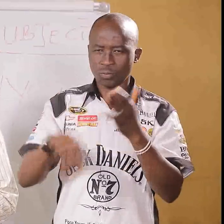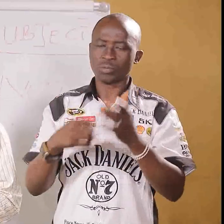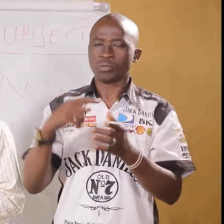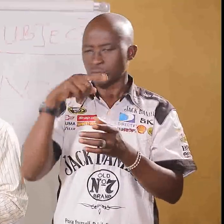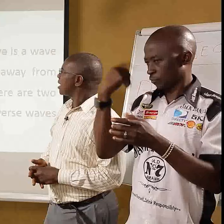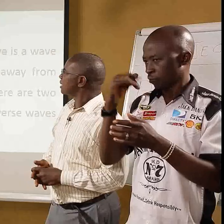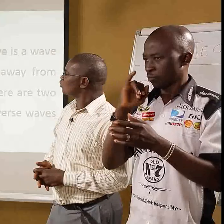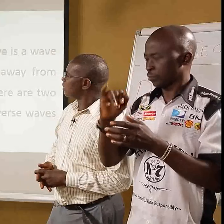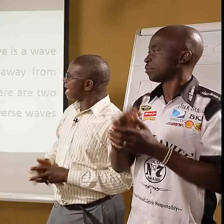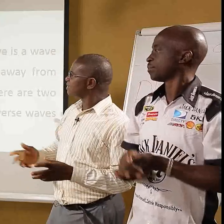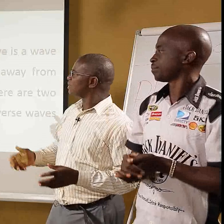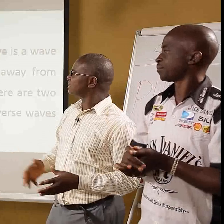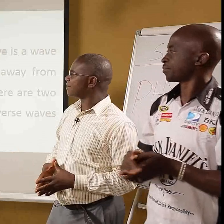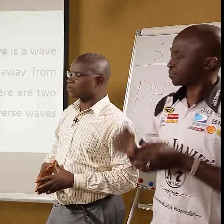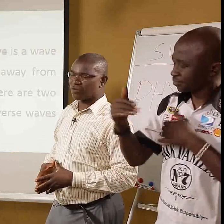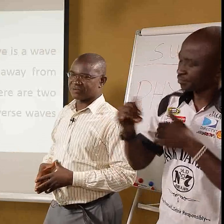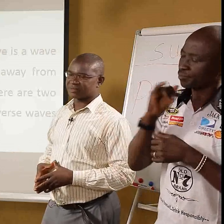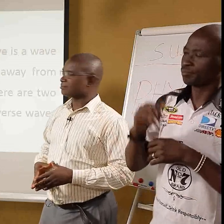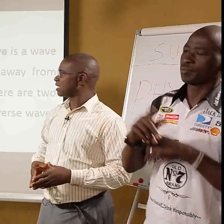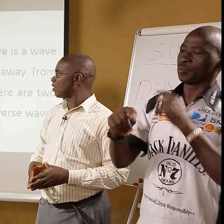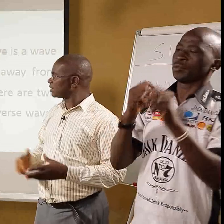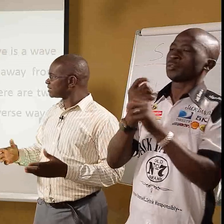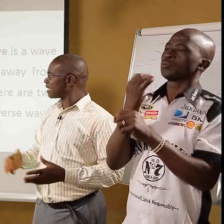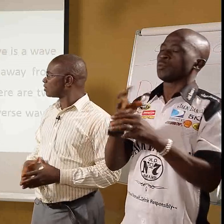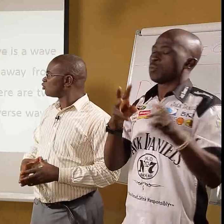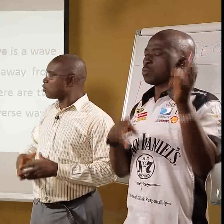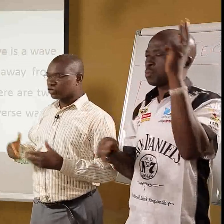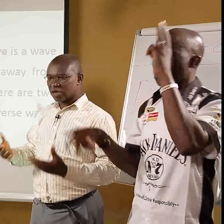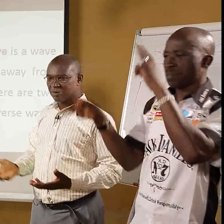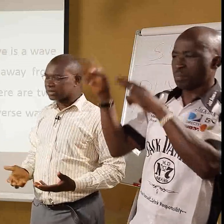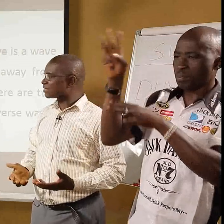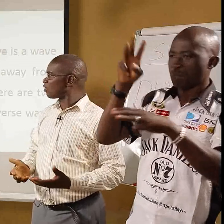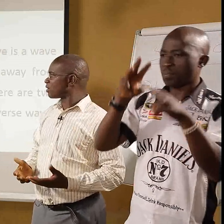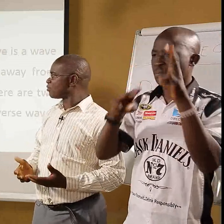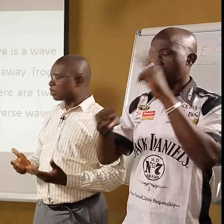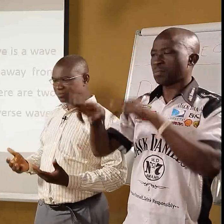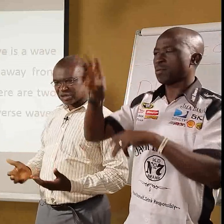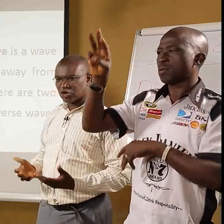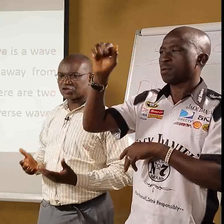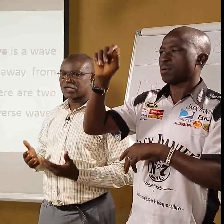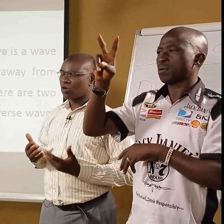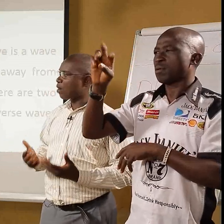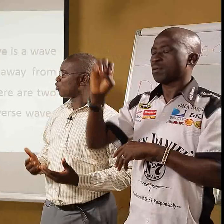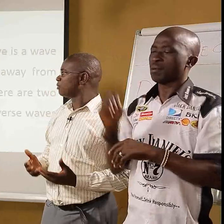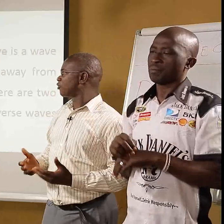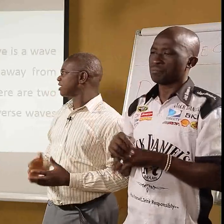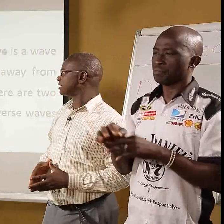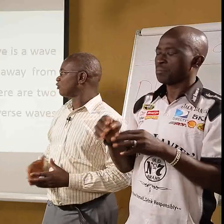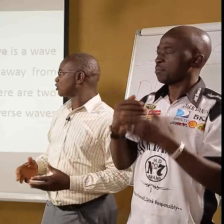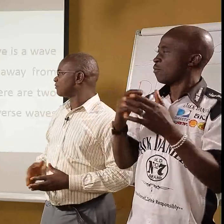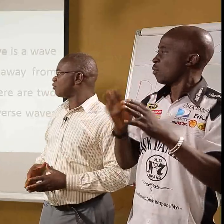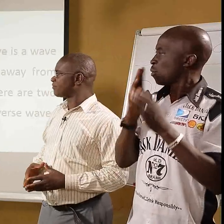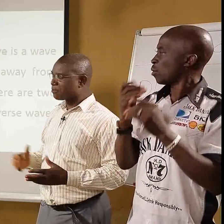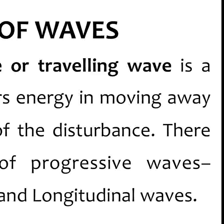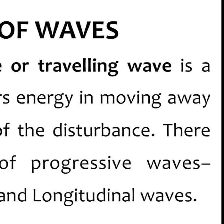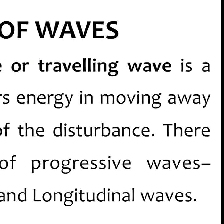is. And so next is types of waves. And to talk about types of wave, we must mention what we call progressive